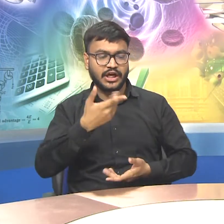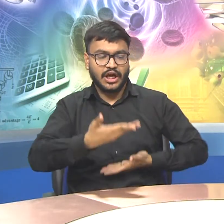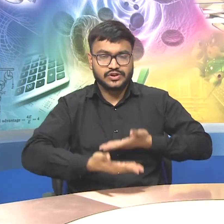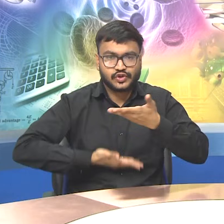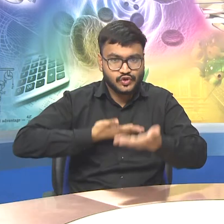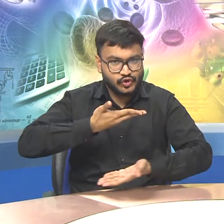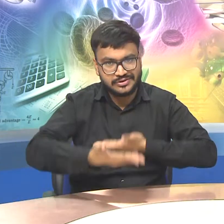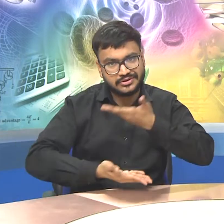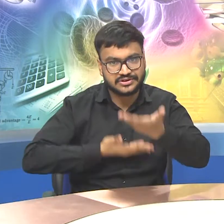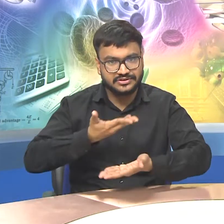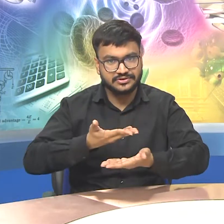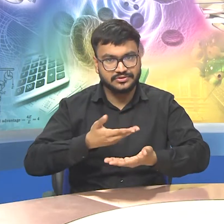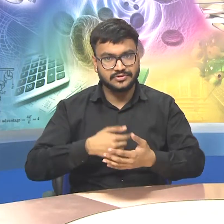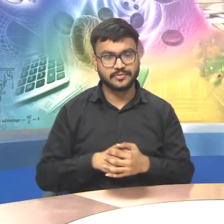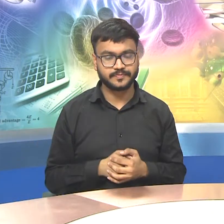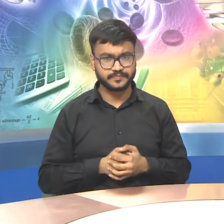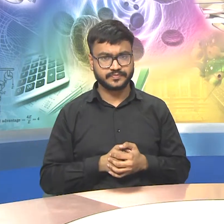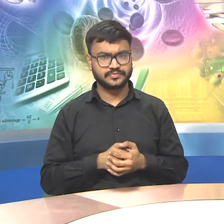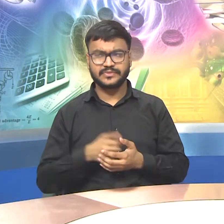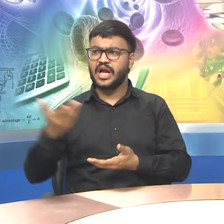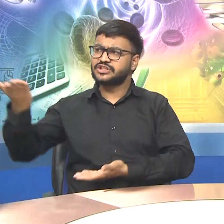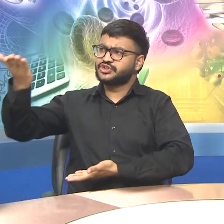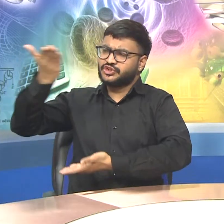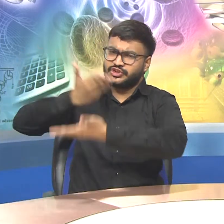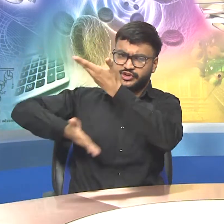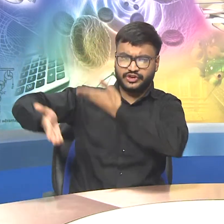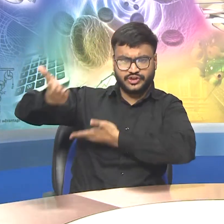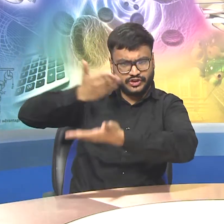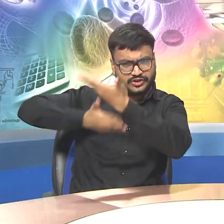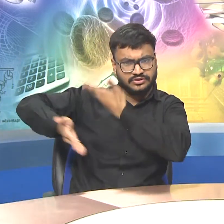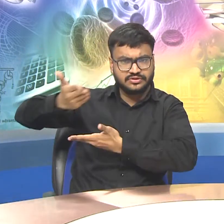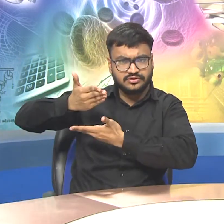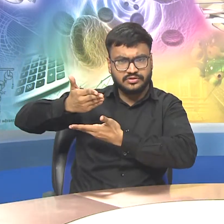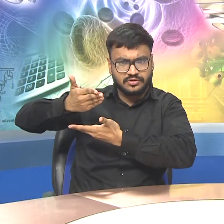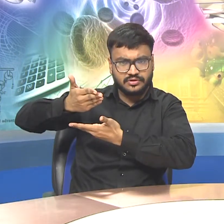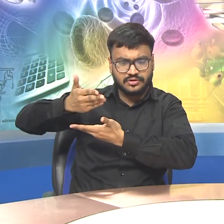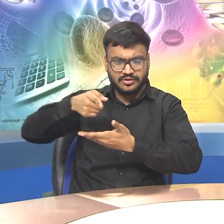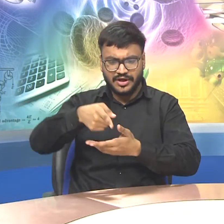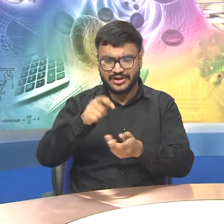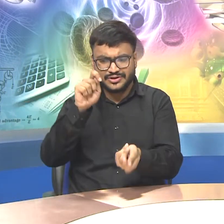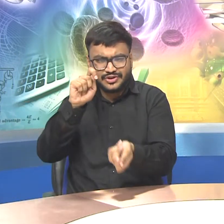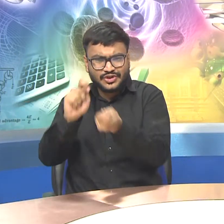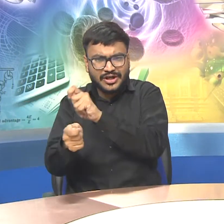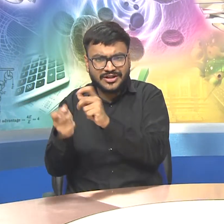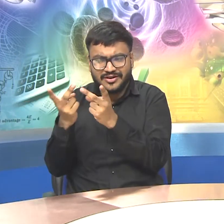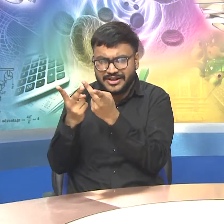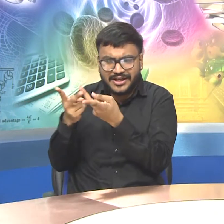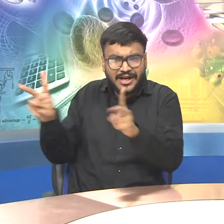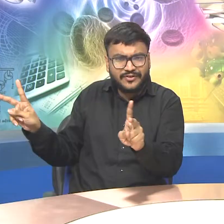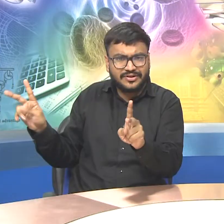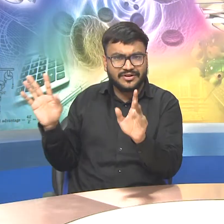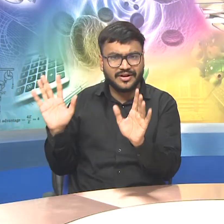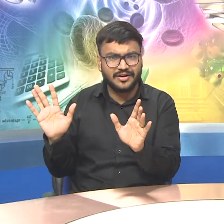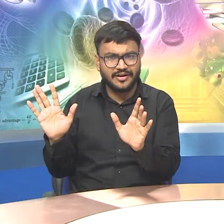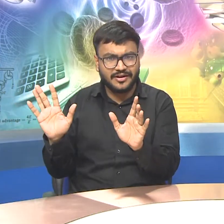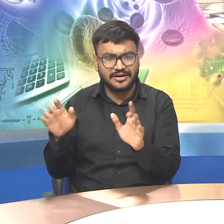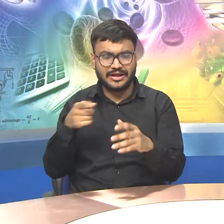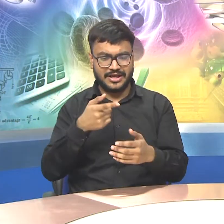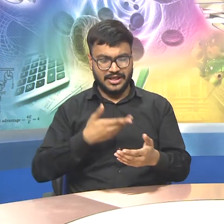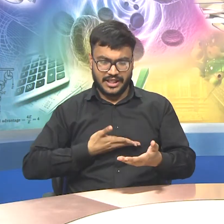so the sign of teach will be circular motion. And if the other person teaches me, then the sign of